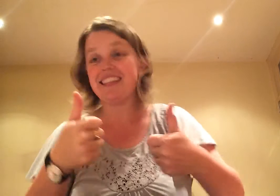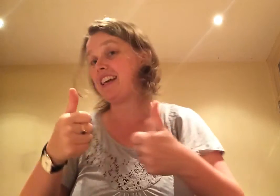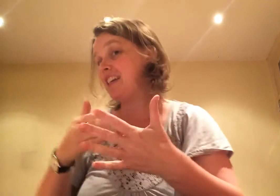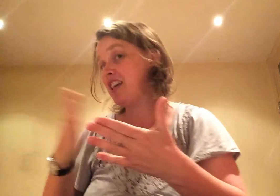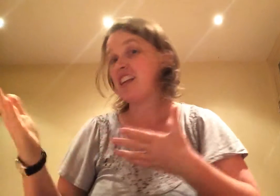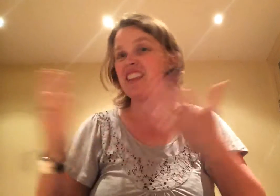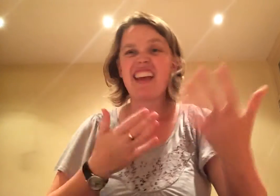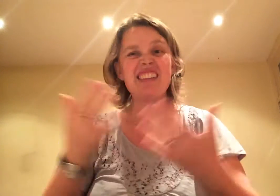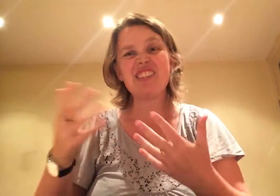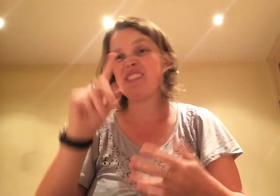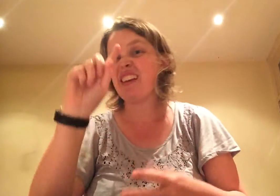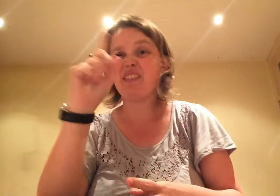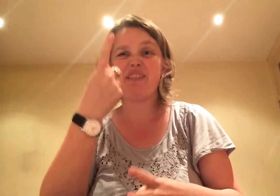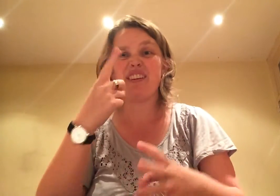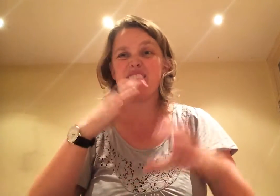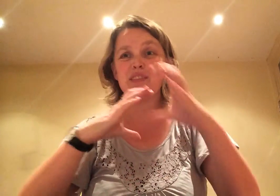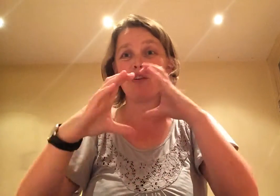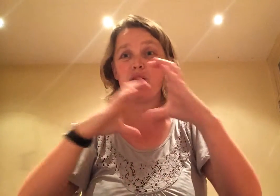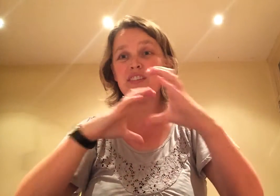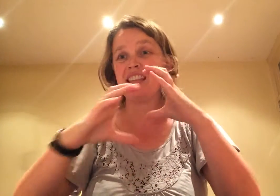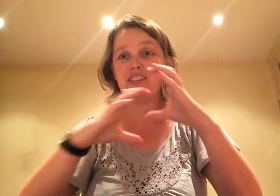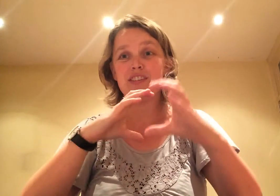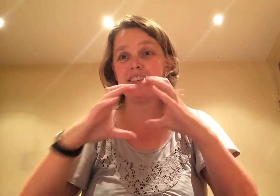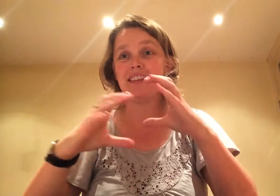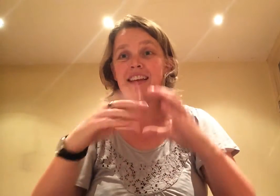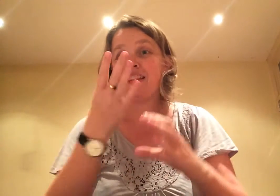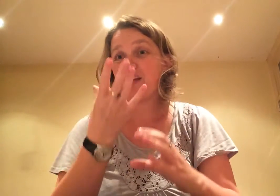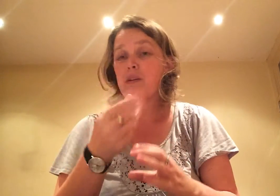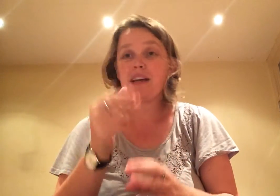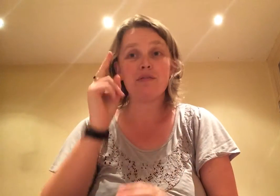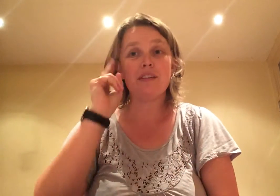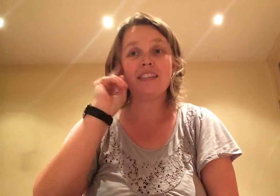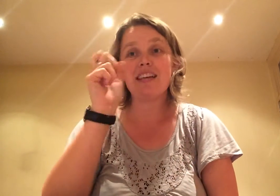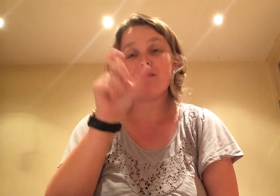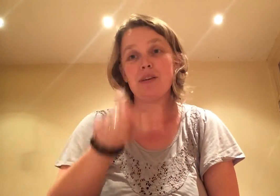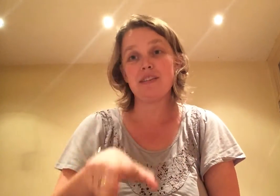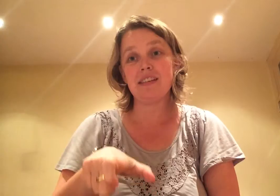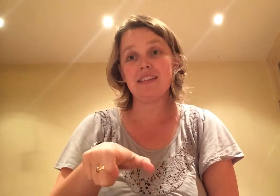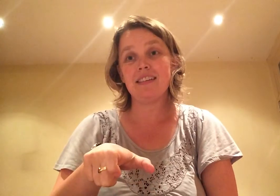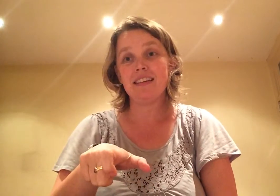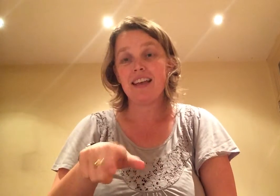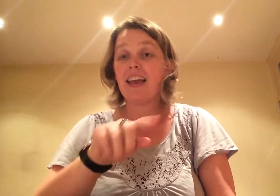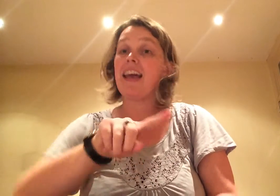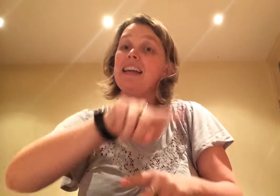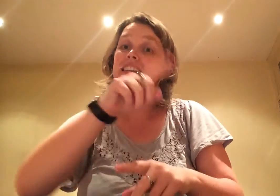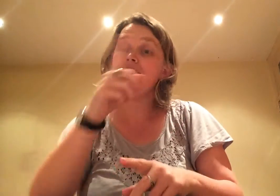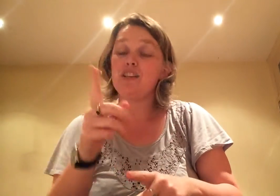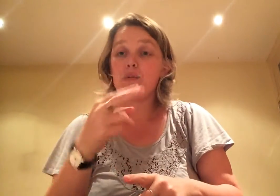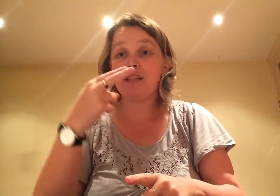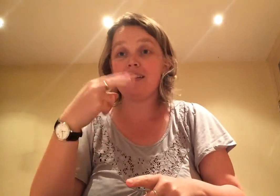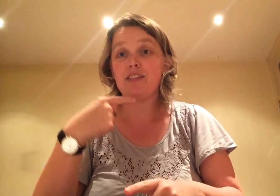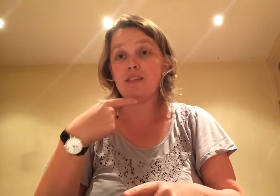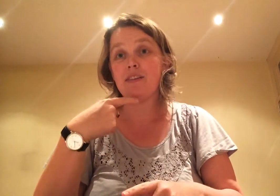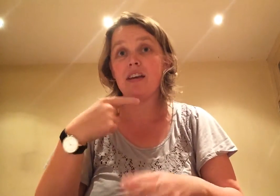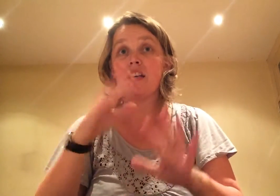Okay. That's sort of like the first sort of conversation that you would have with a deaf person. And then you would sort of,